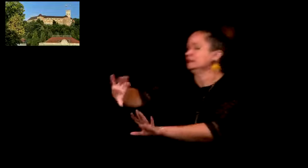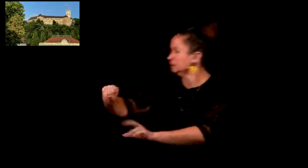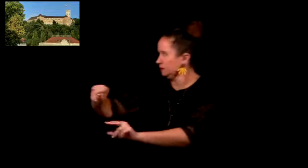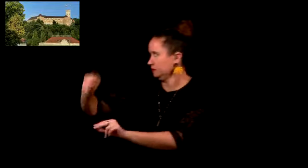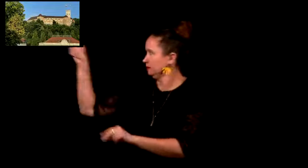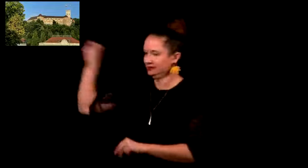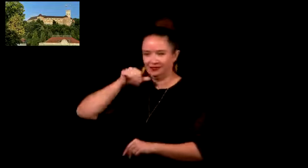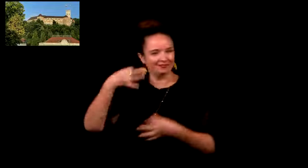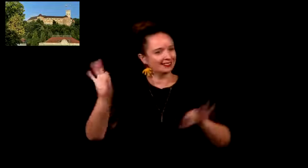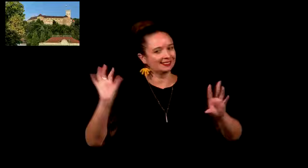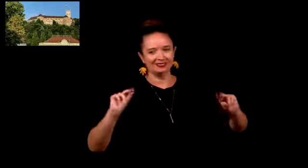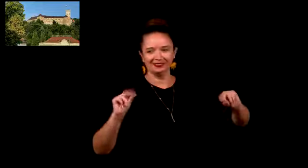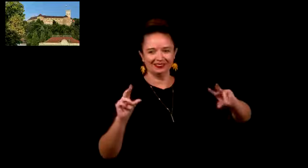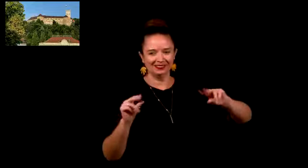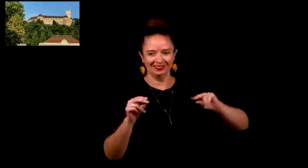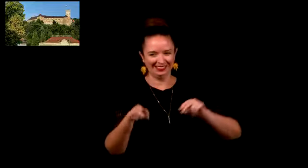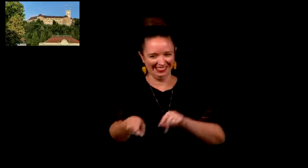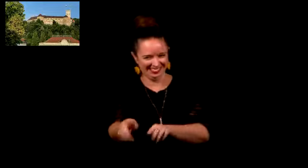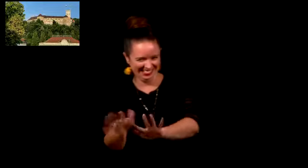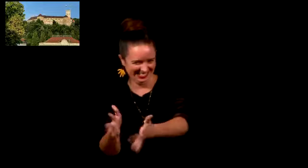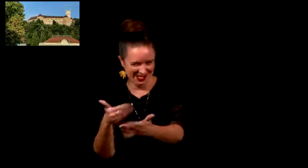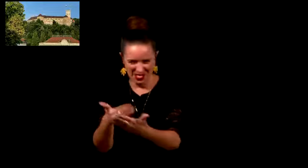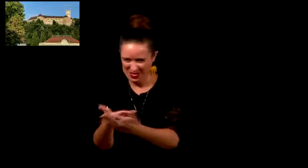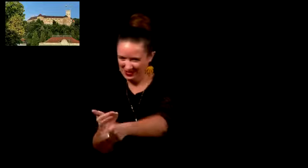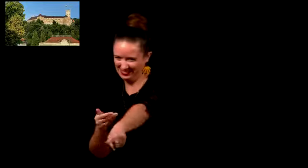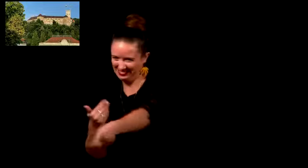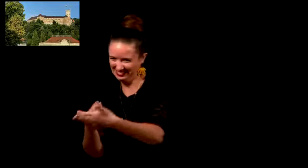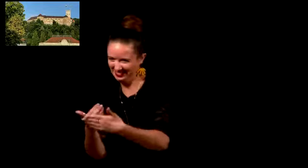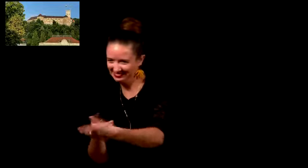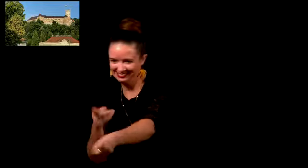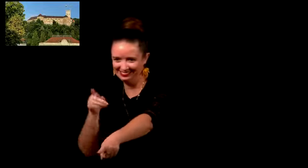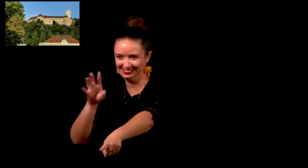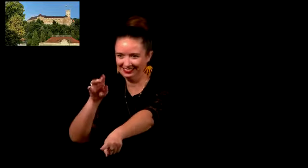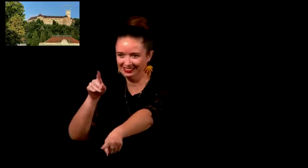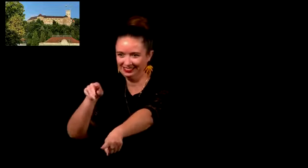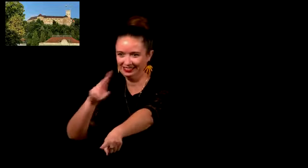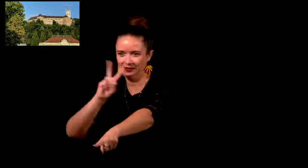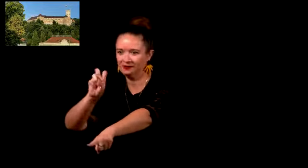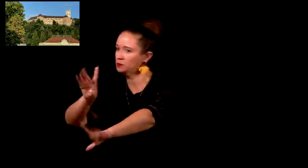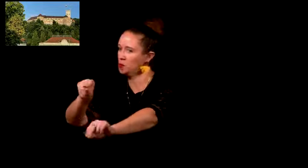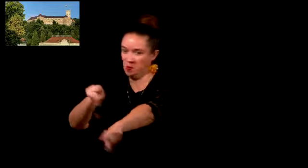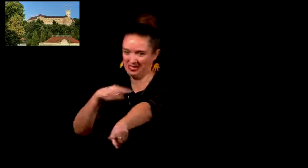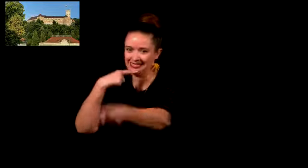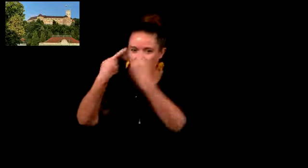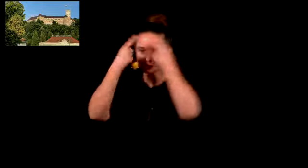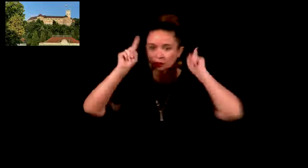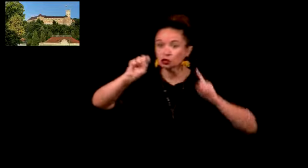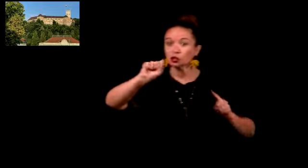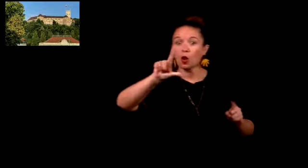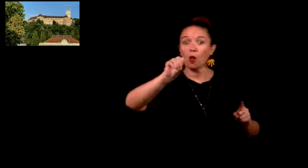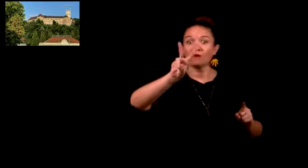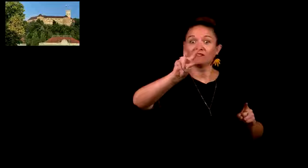is it close? No. No, that's not it. You're close. Does anybody